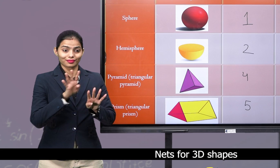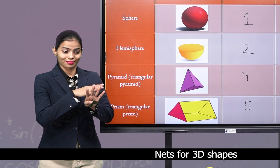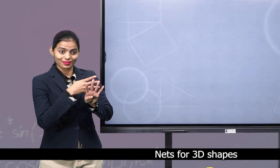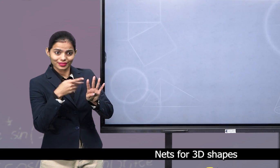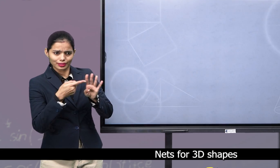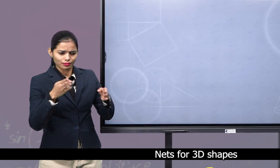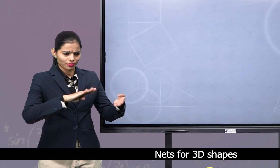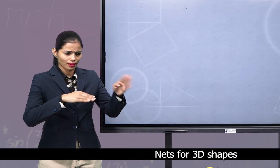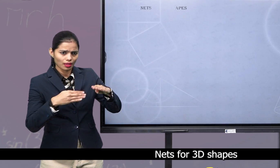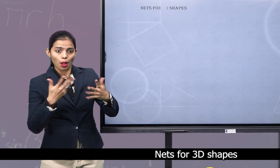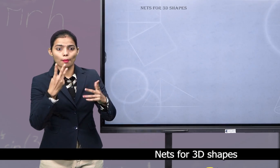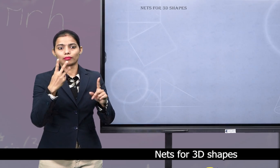Nets for 3D shapes.